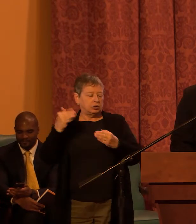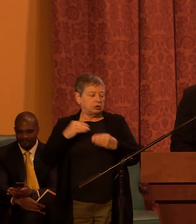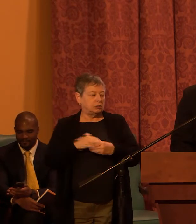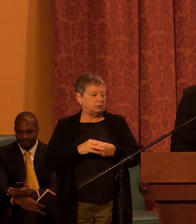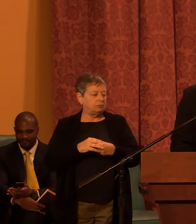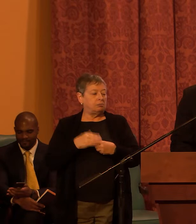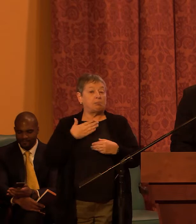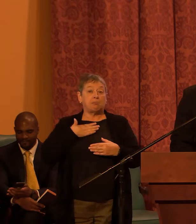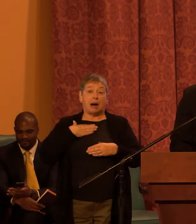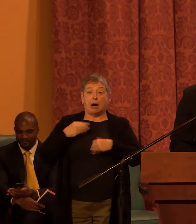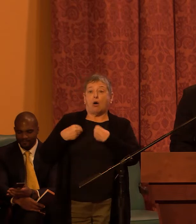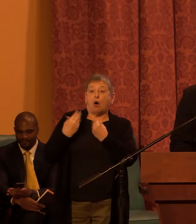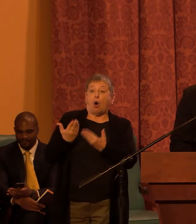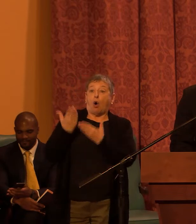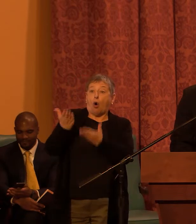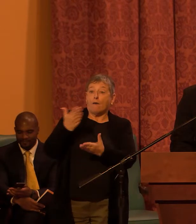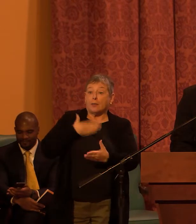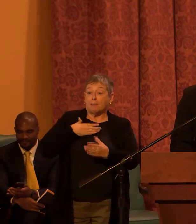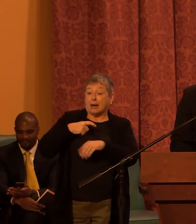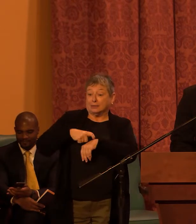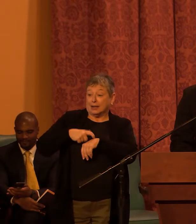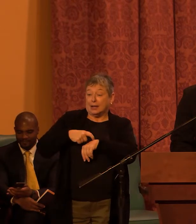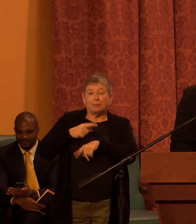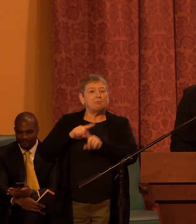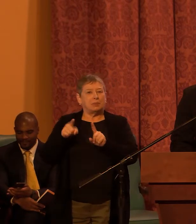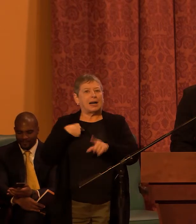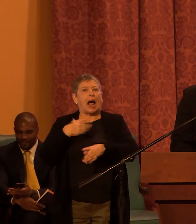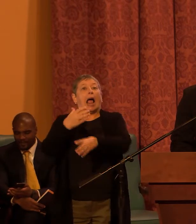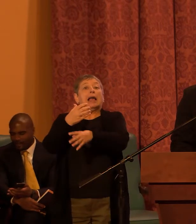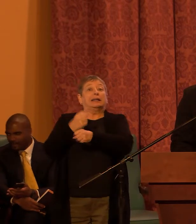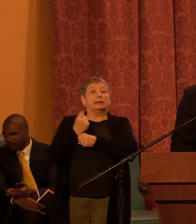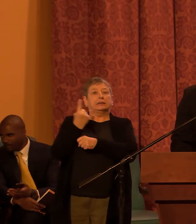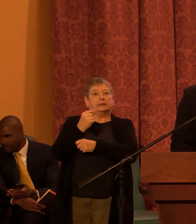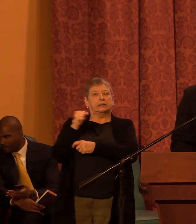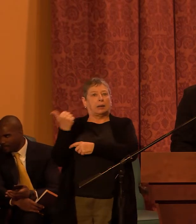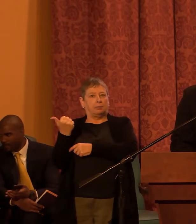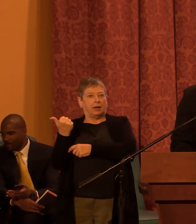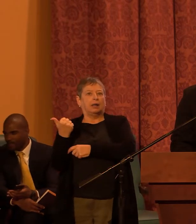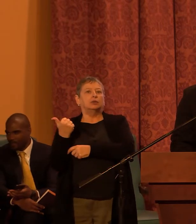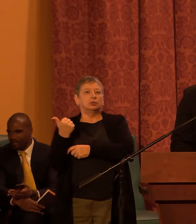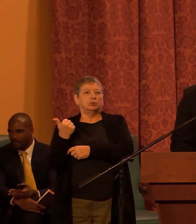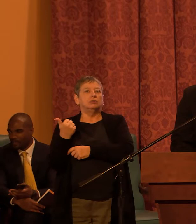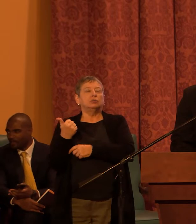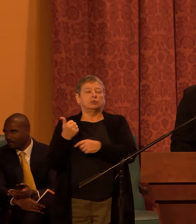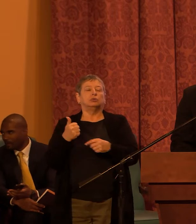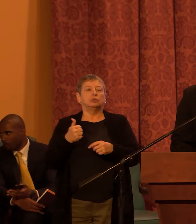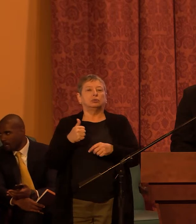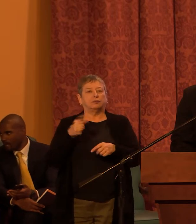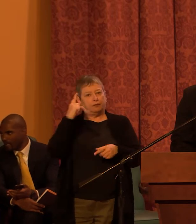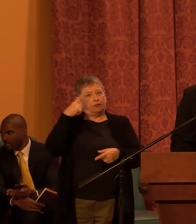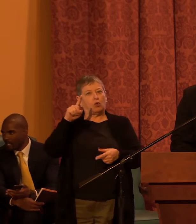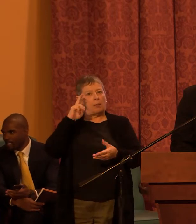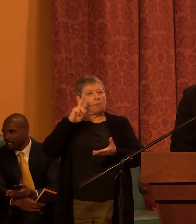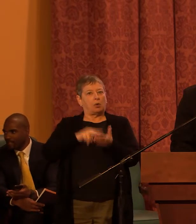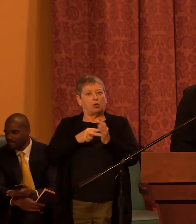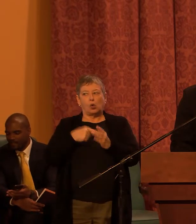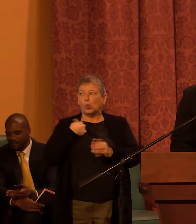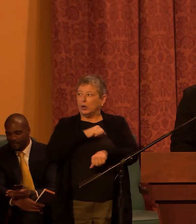offer, time, I received something far greater in return, and that was purpose. Together, we are working towards a